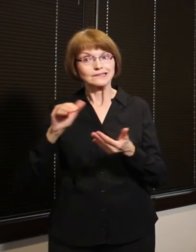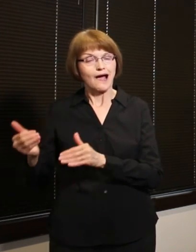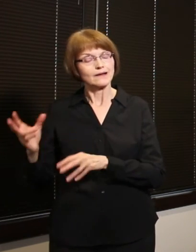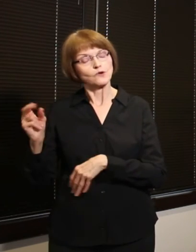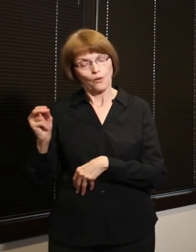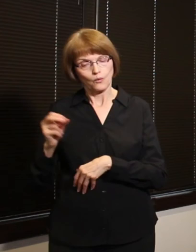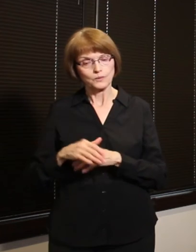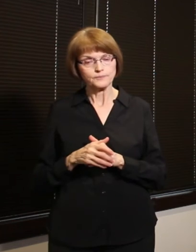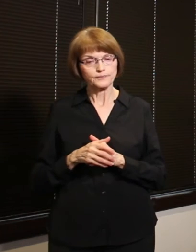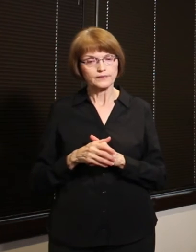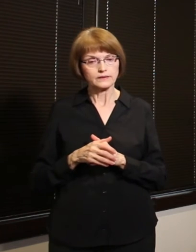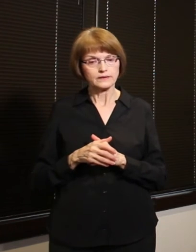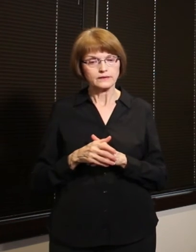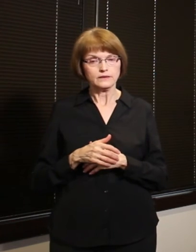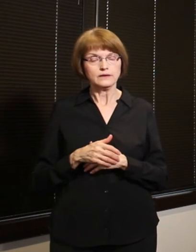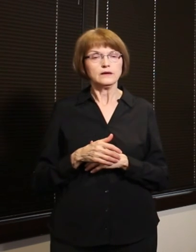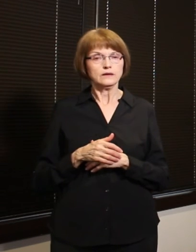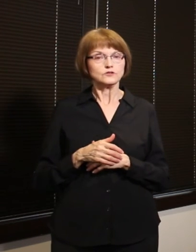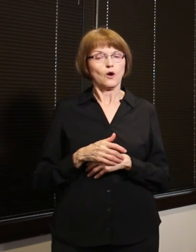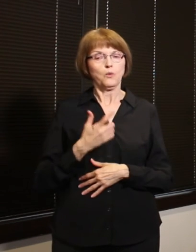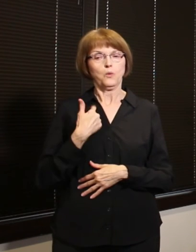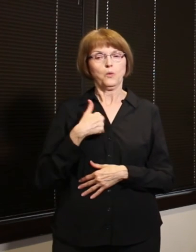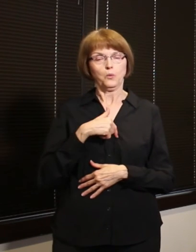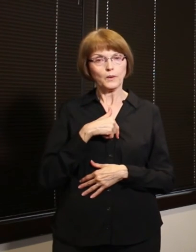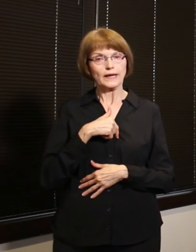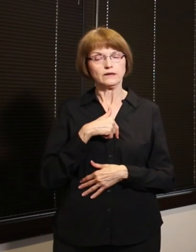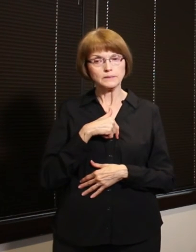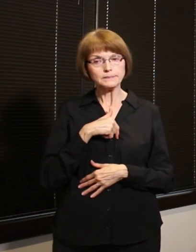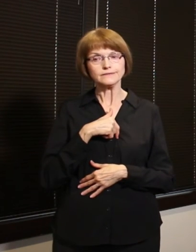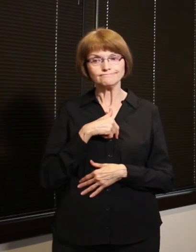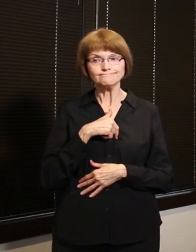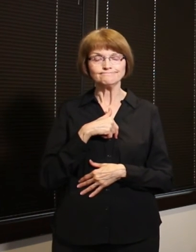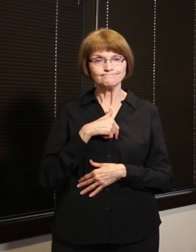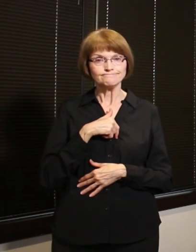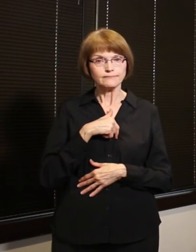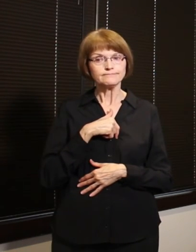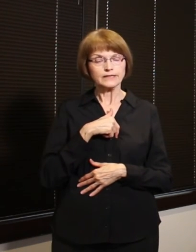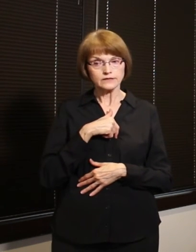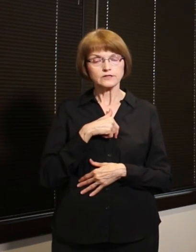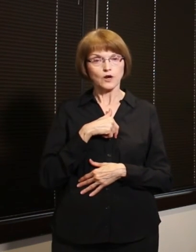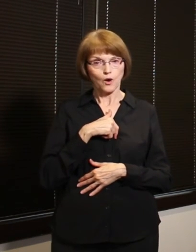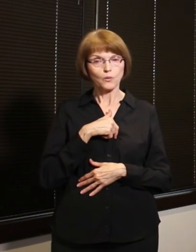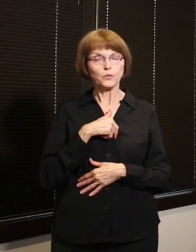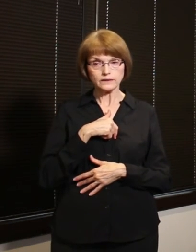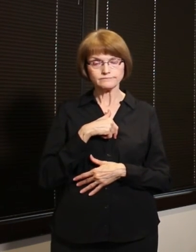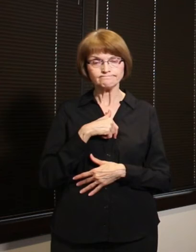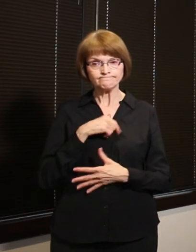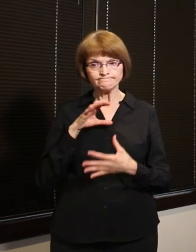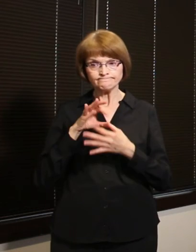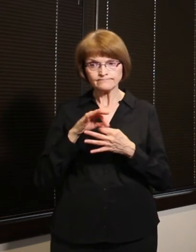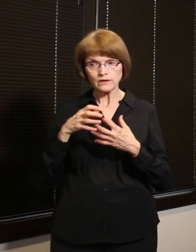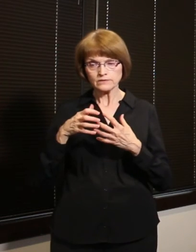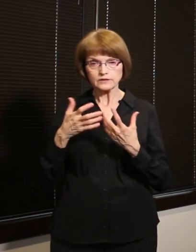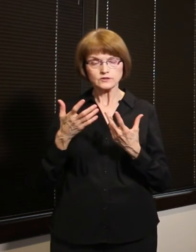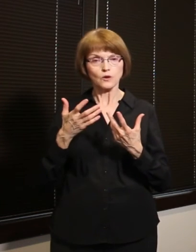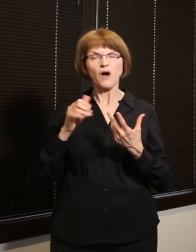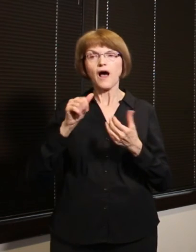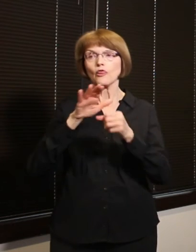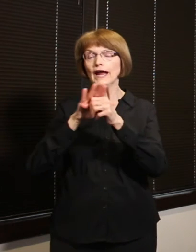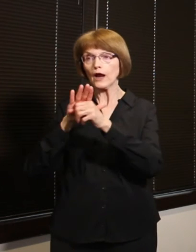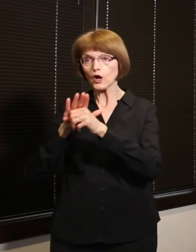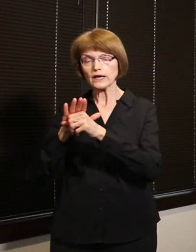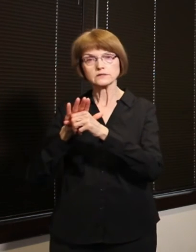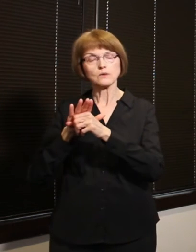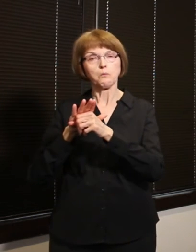Because we've been learning a lot of what works therapeutically from other regions that have been hit really